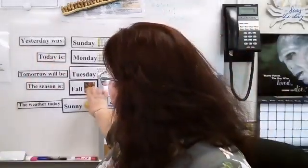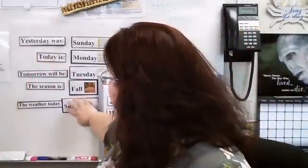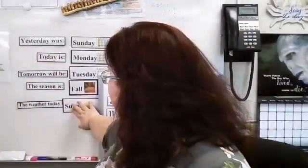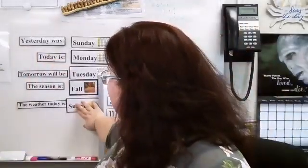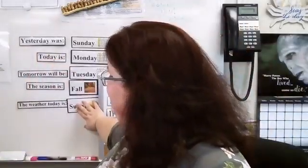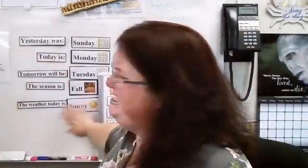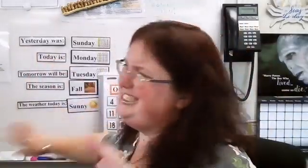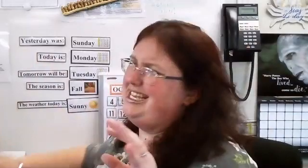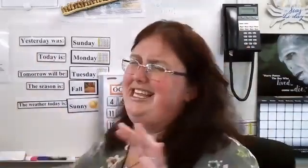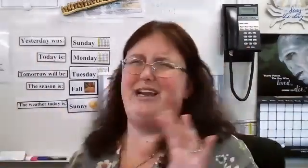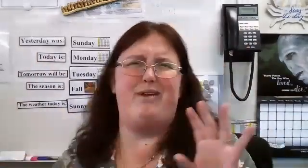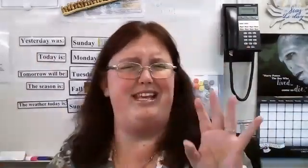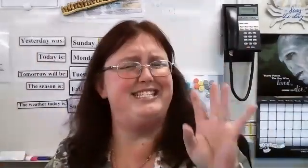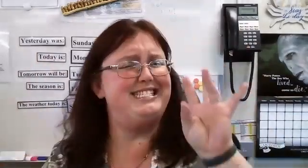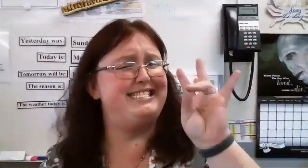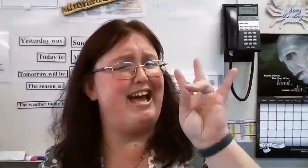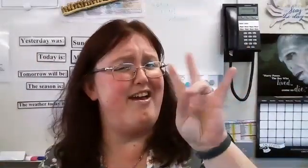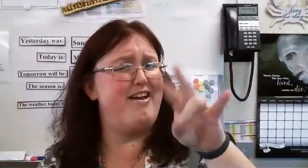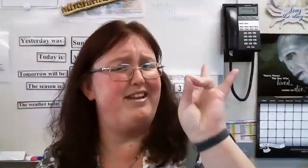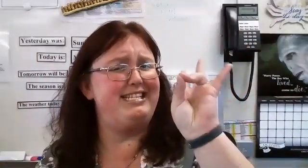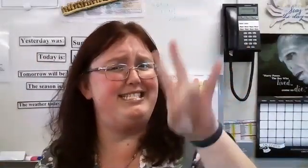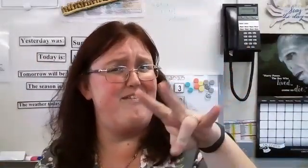about, I think I read like